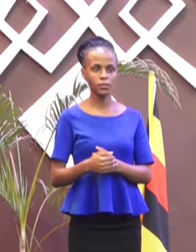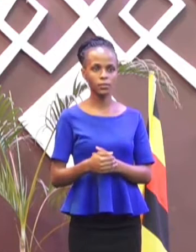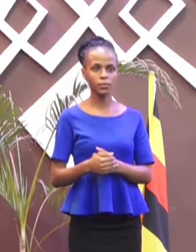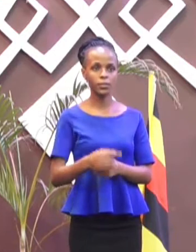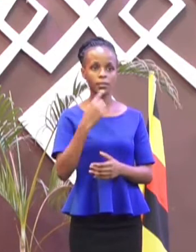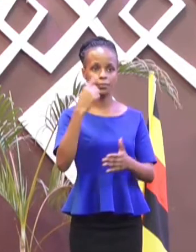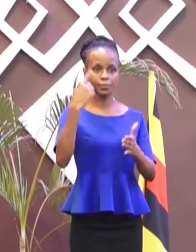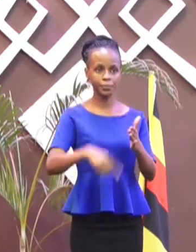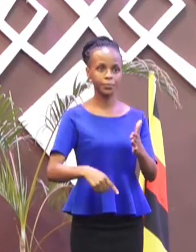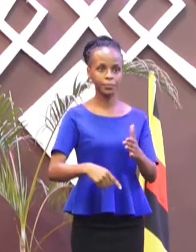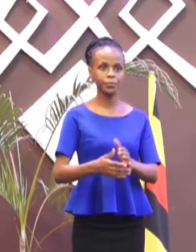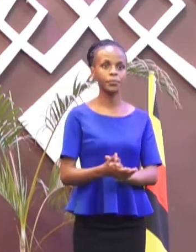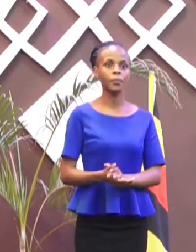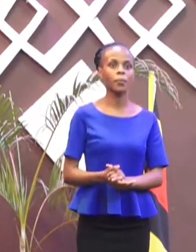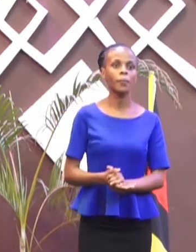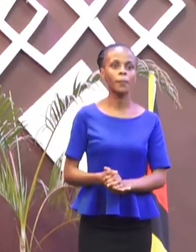wagamba bwe wati